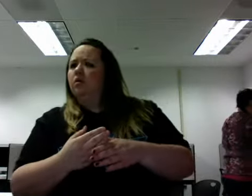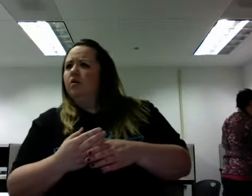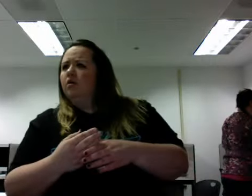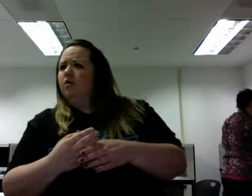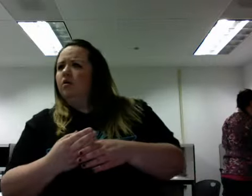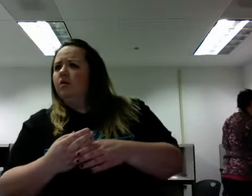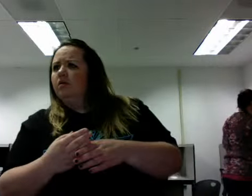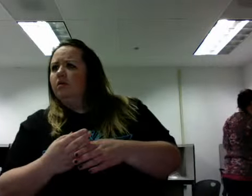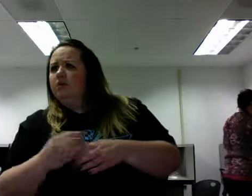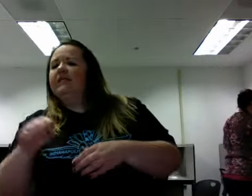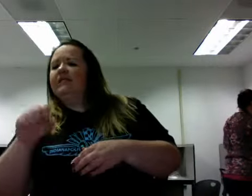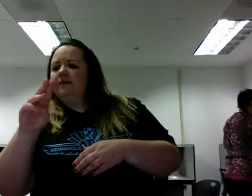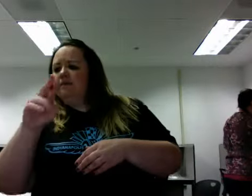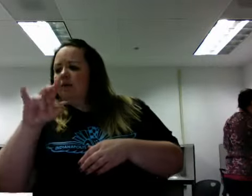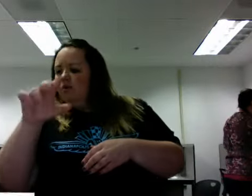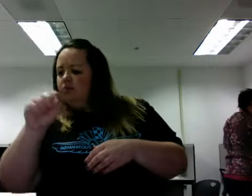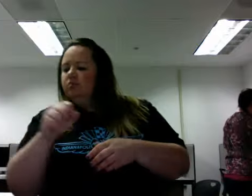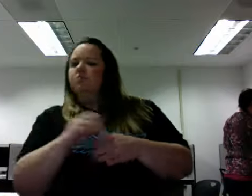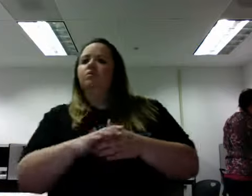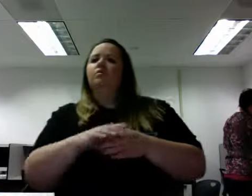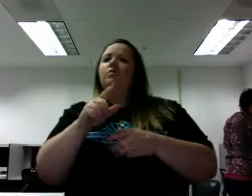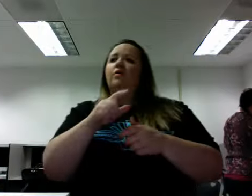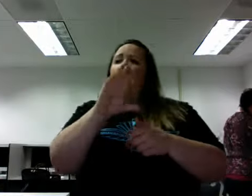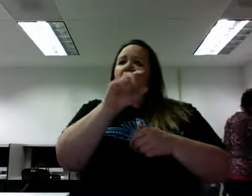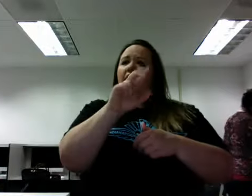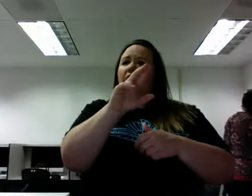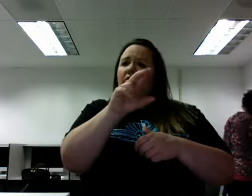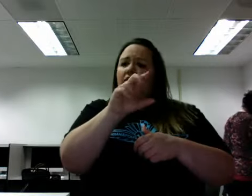Yeah, good. Minerals. That's great. Well, we got calcium. Is there another one that you remember our discussion with?